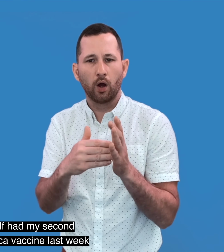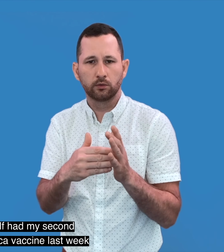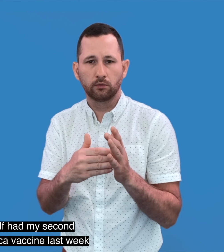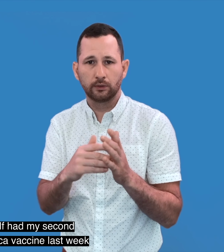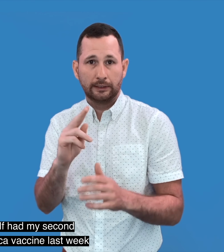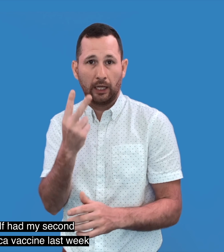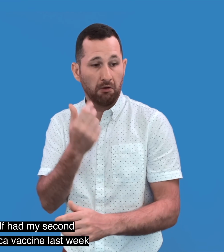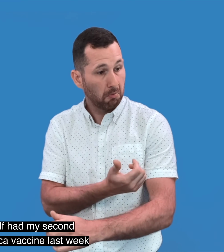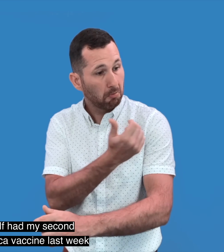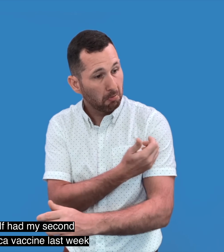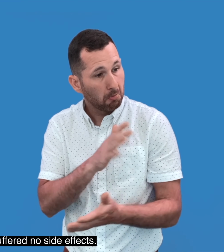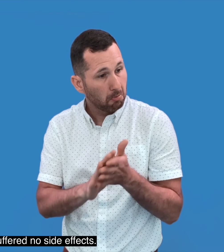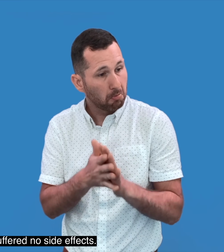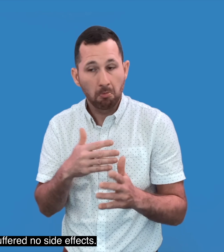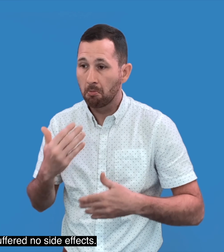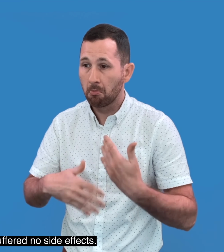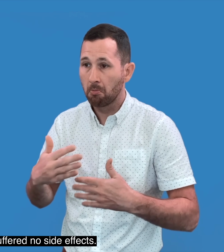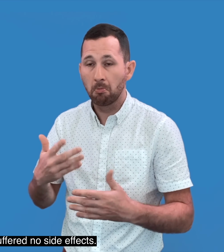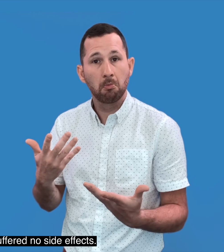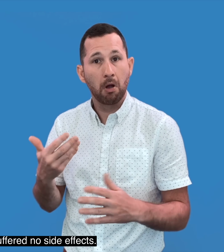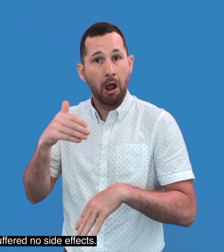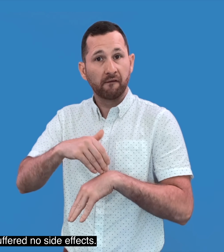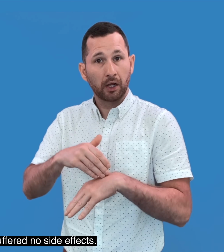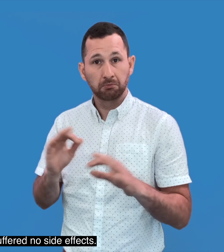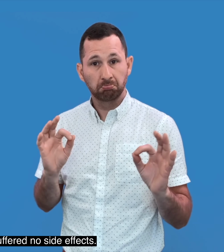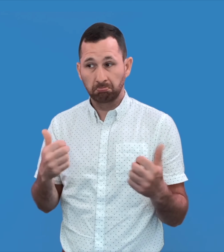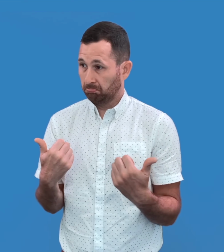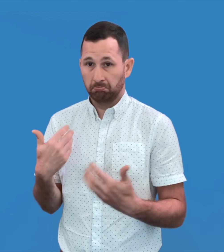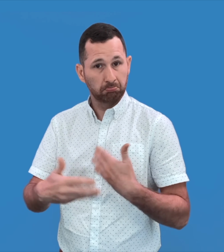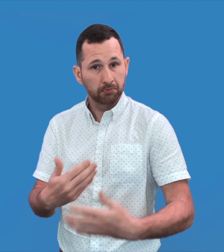vaccine last week and have suffered no side effects.